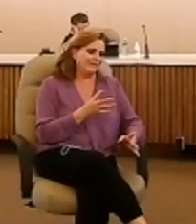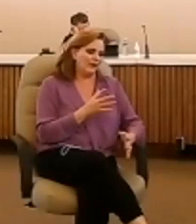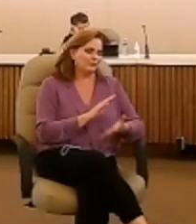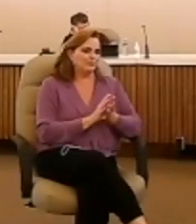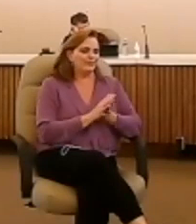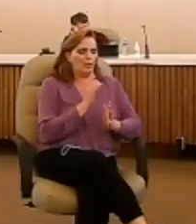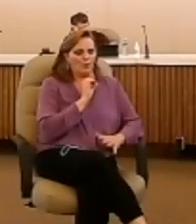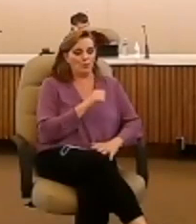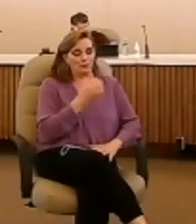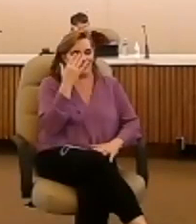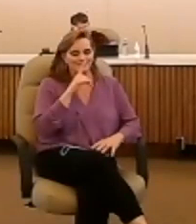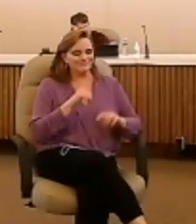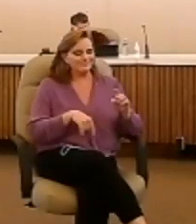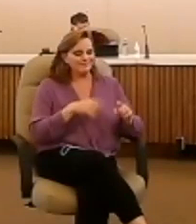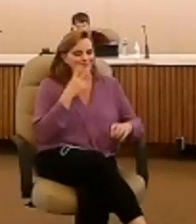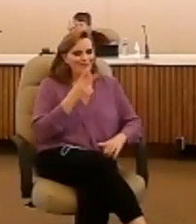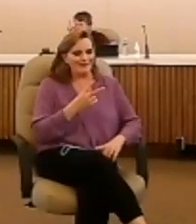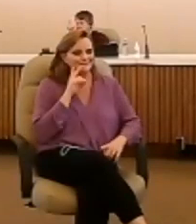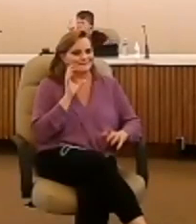Yes.